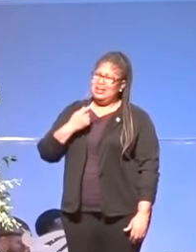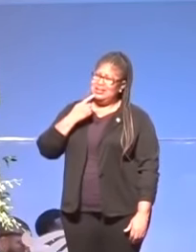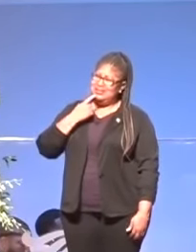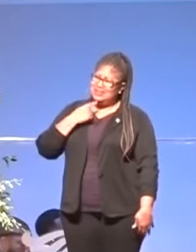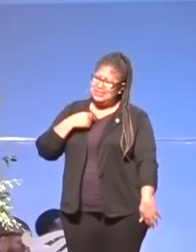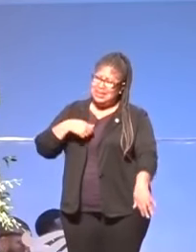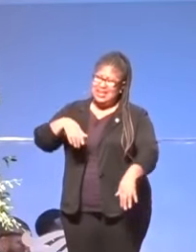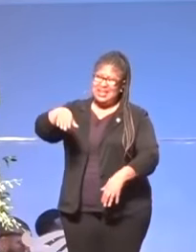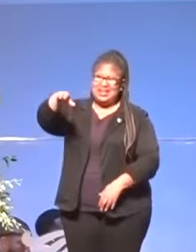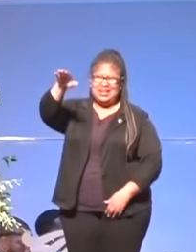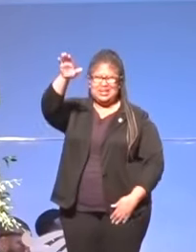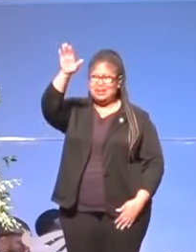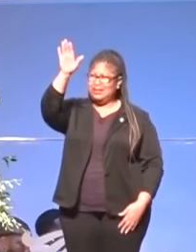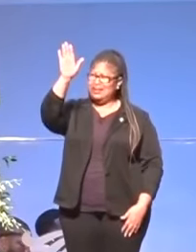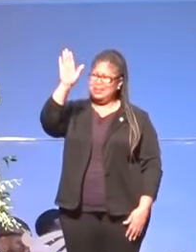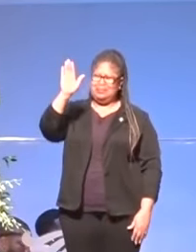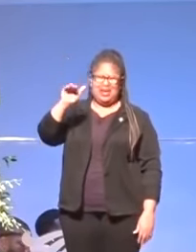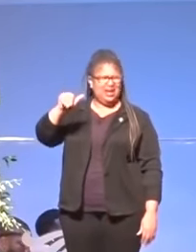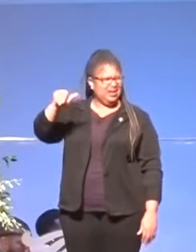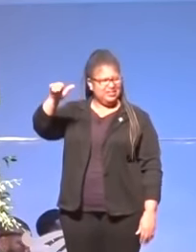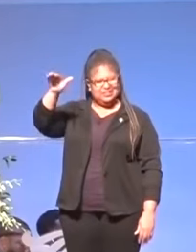say goodbye